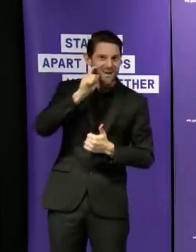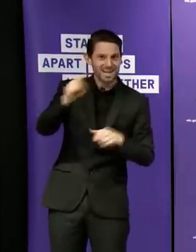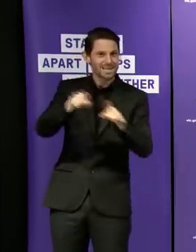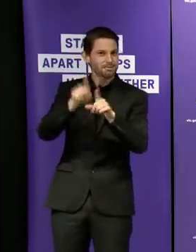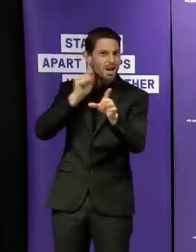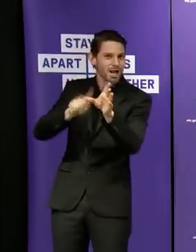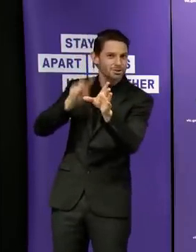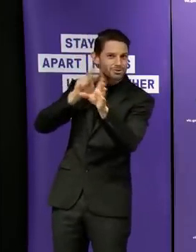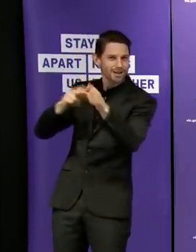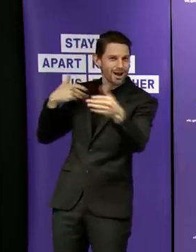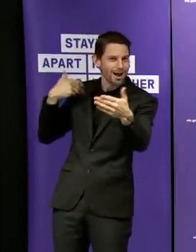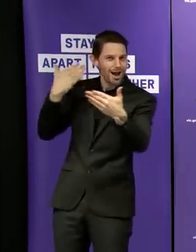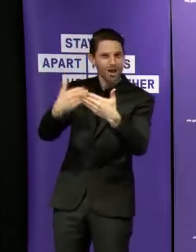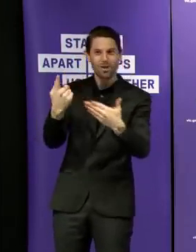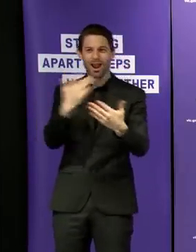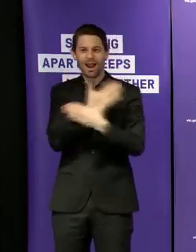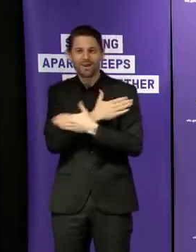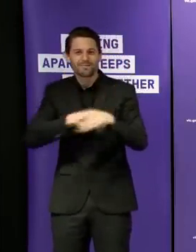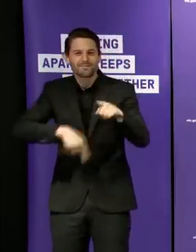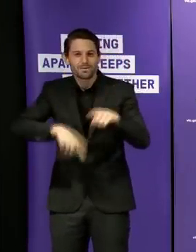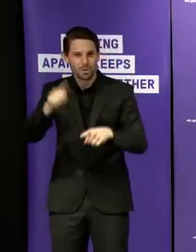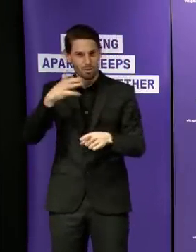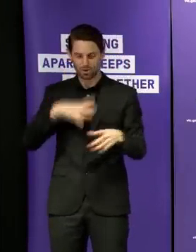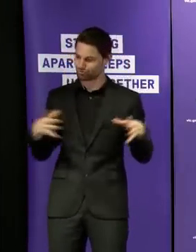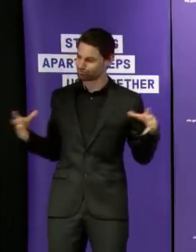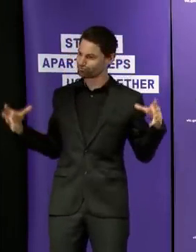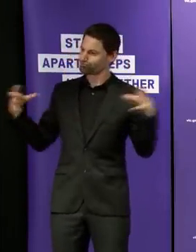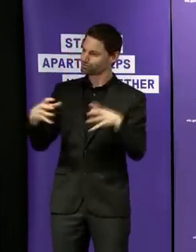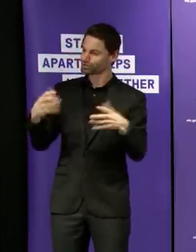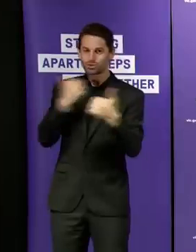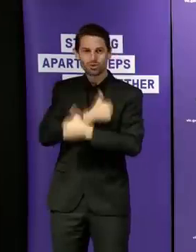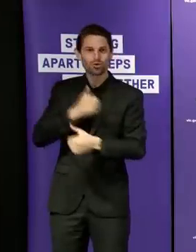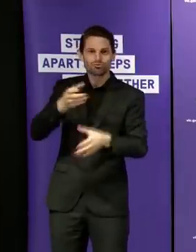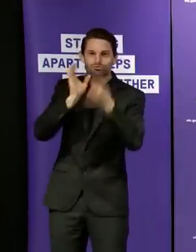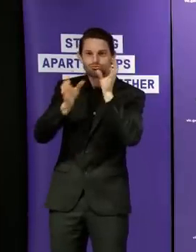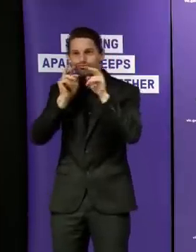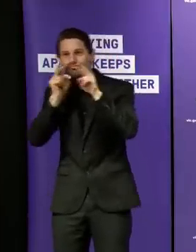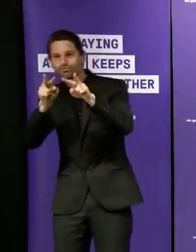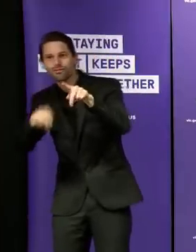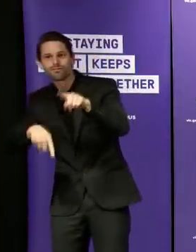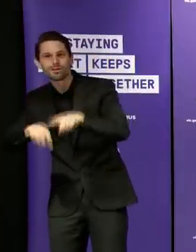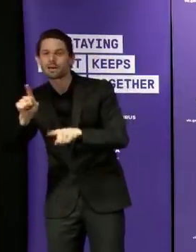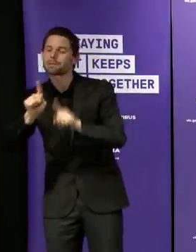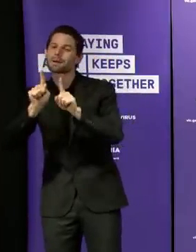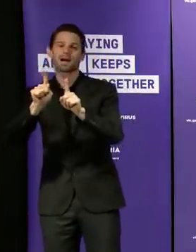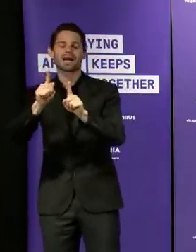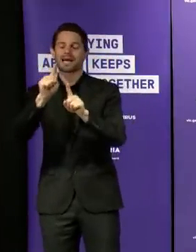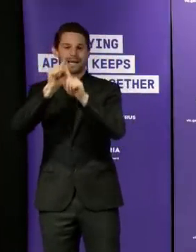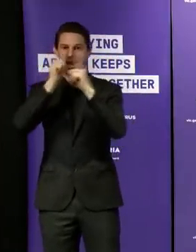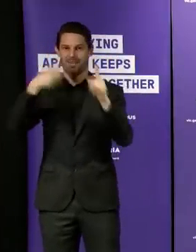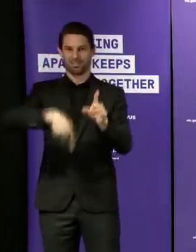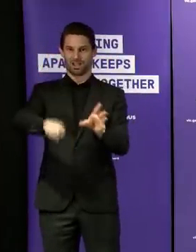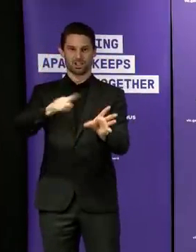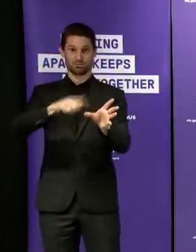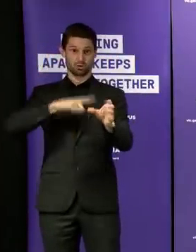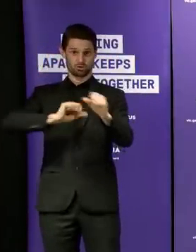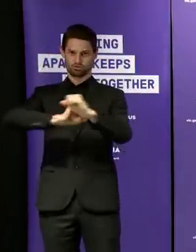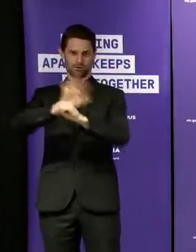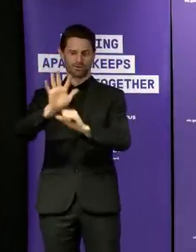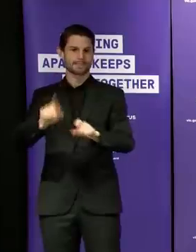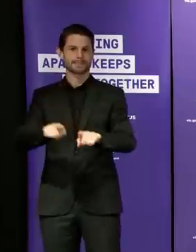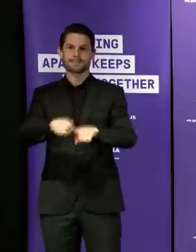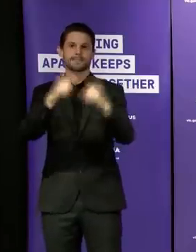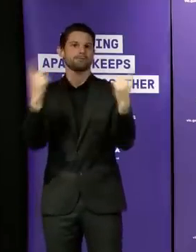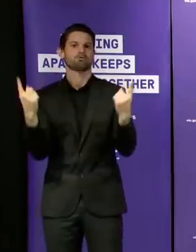for every single footy fan across our state, it's not worth risking all that we've done, all that we've built, all that